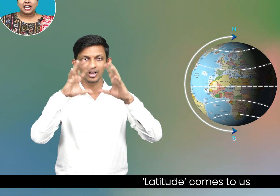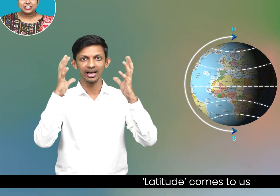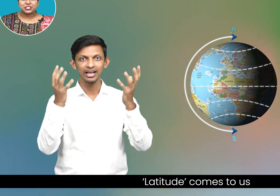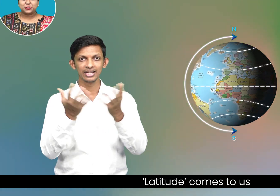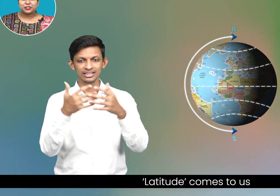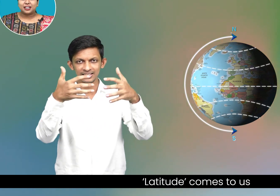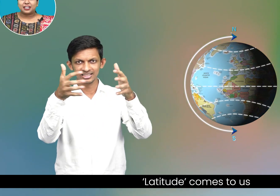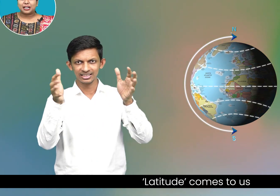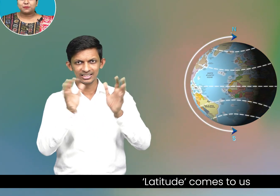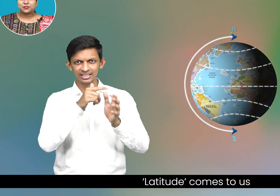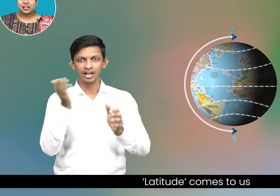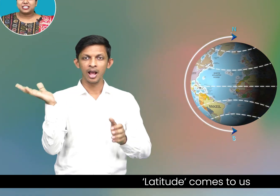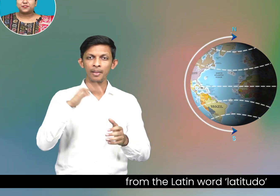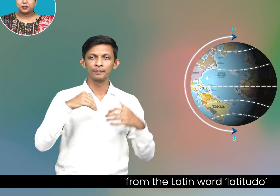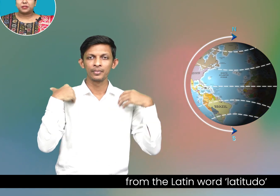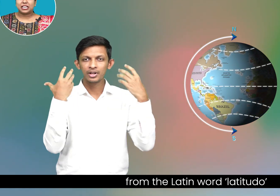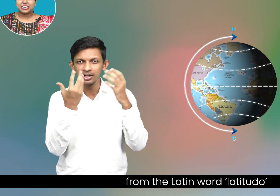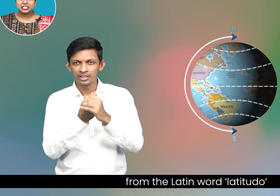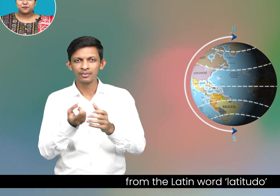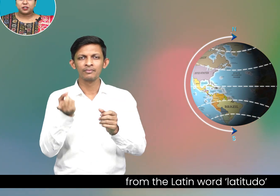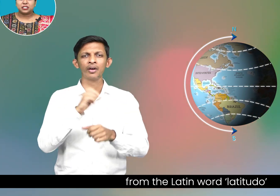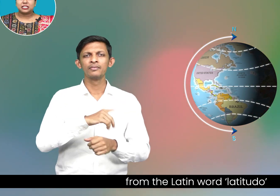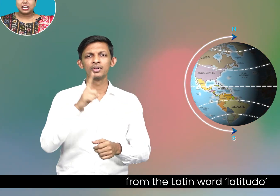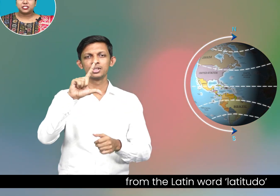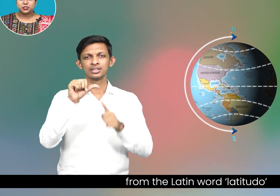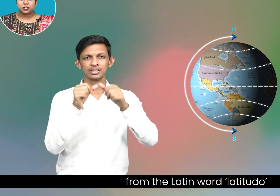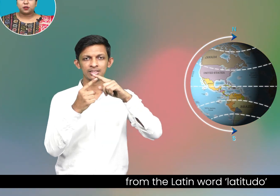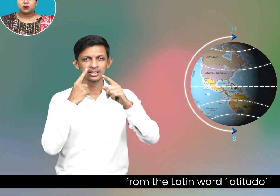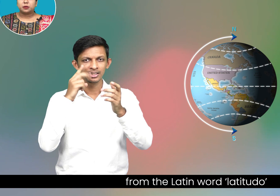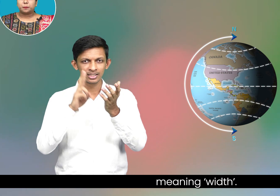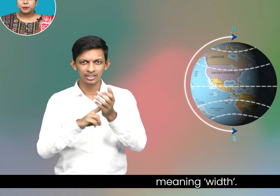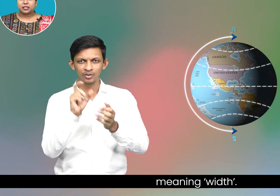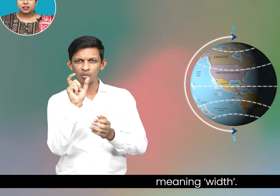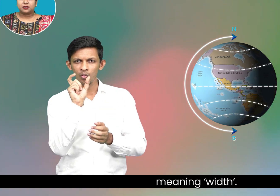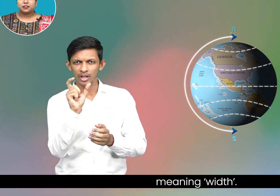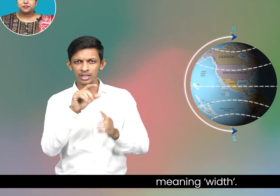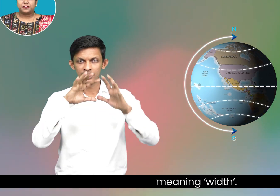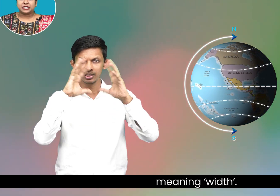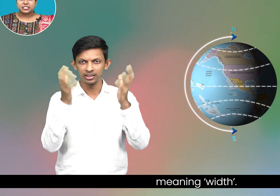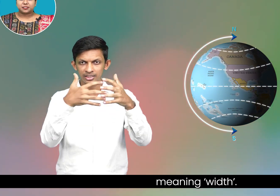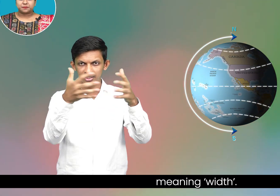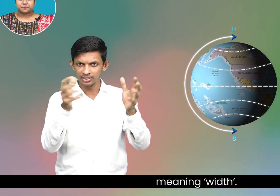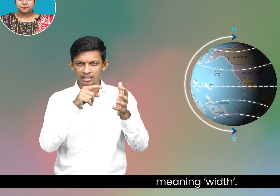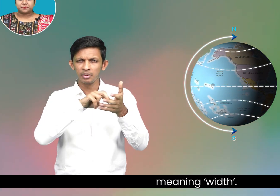Latitude comes to us from the Latin word latitudo meaning width.